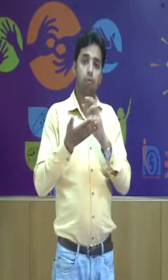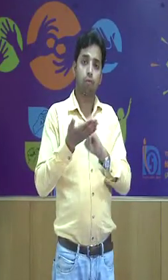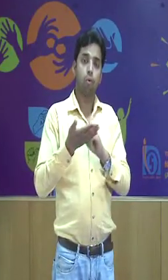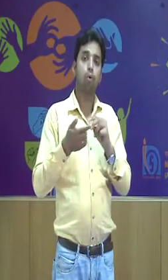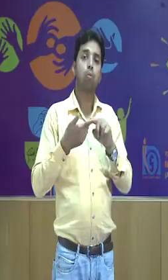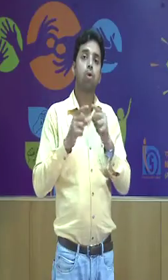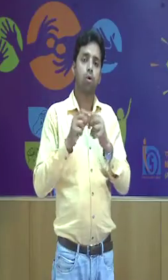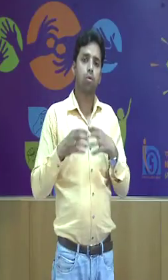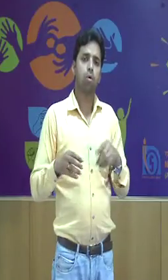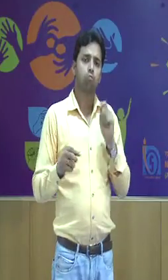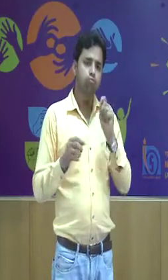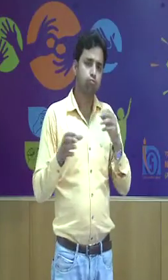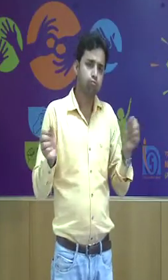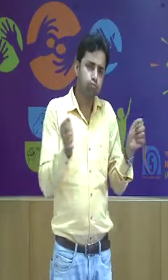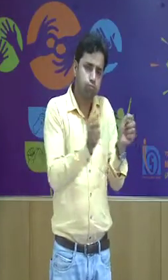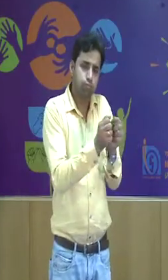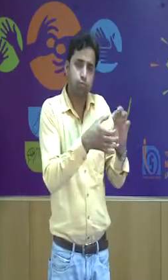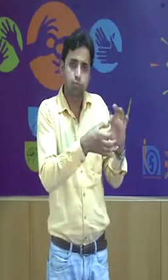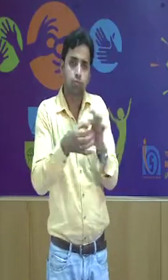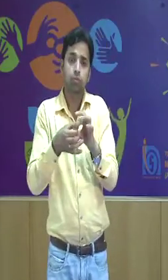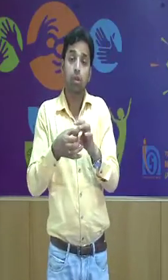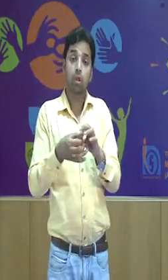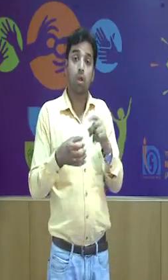who worked for widow remarriage?